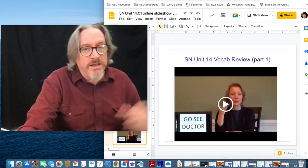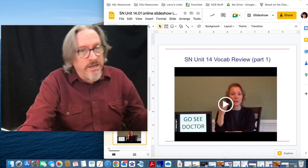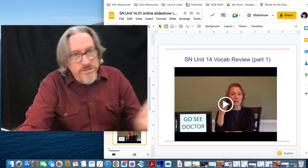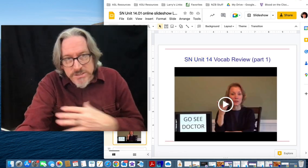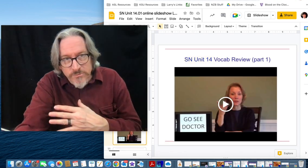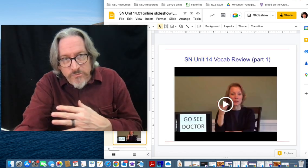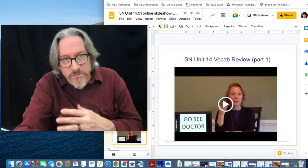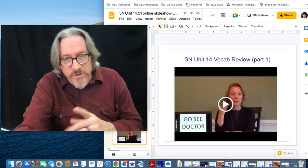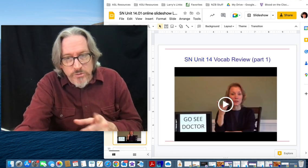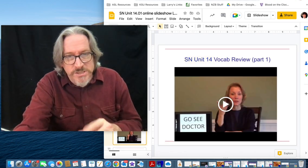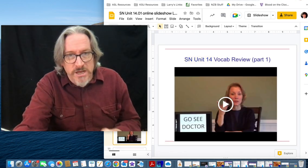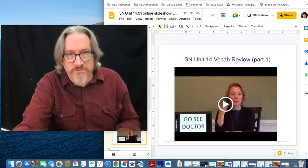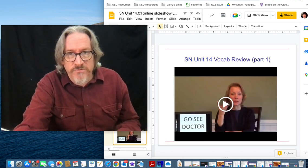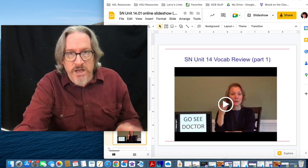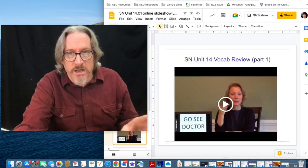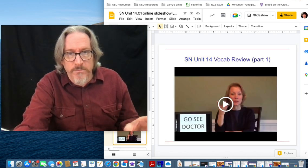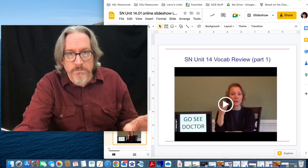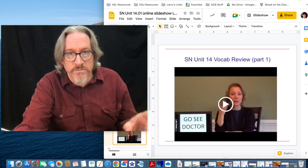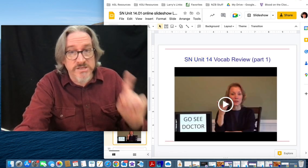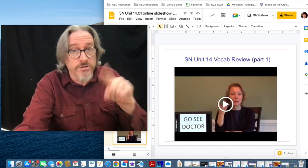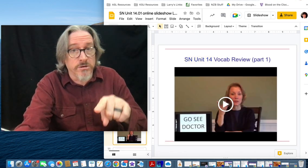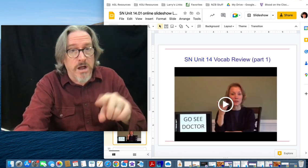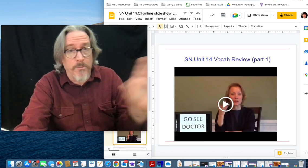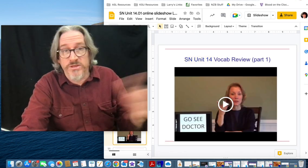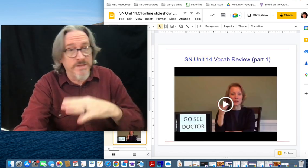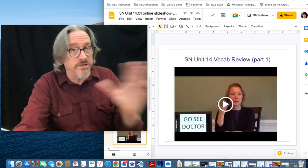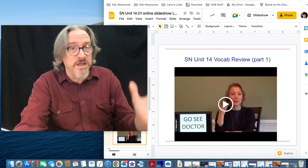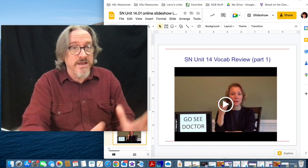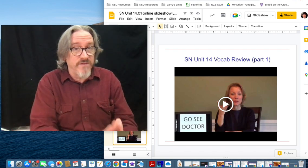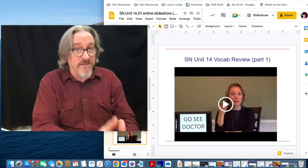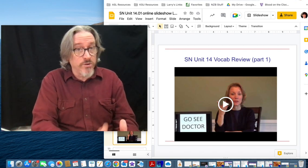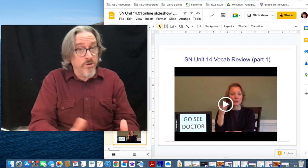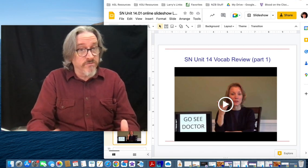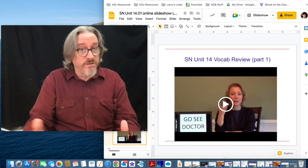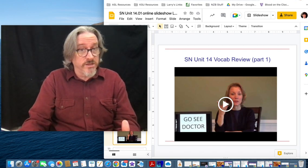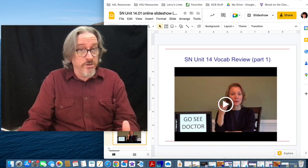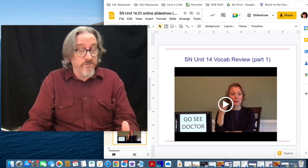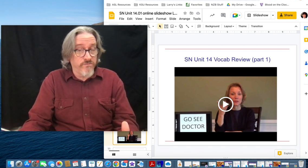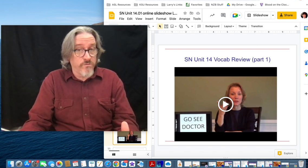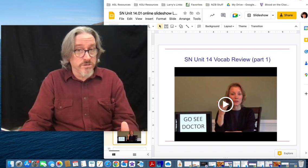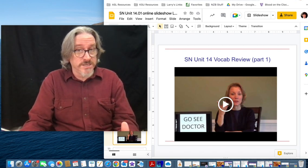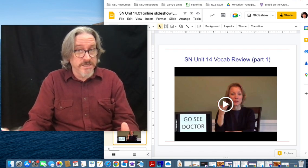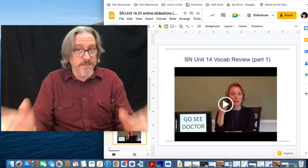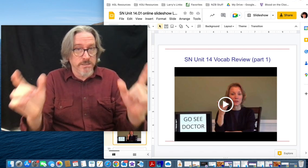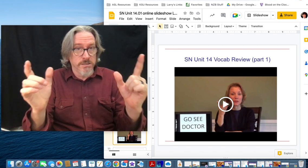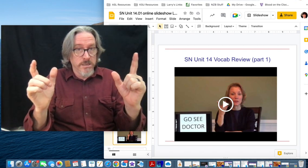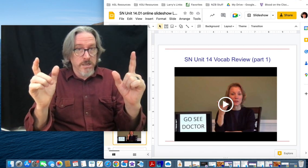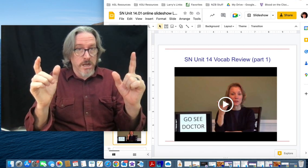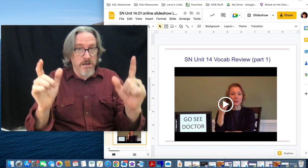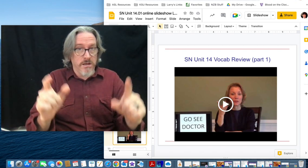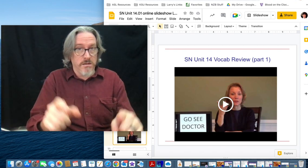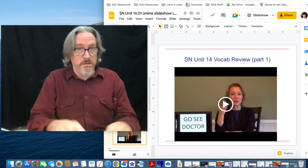And here's some review stuff. I'll put them at the end of every one of the Unit 14